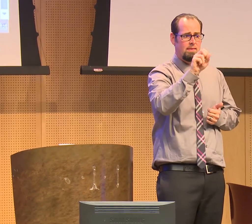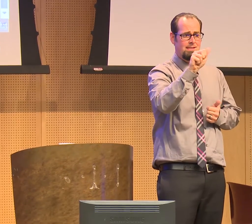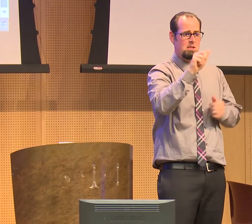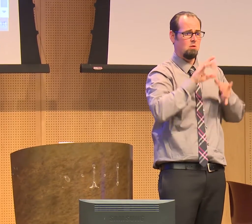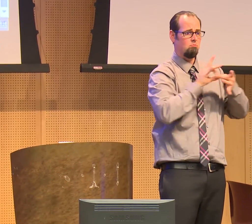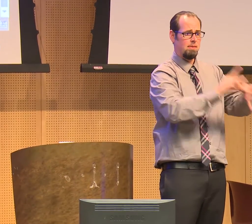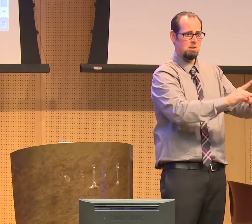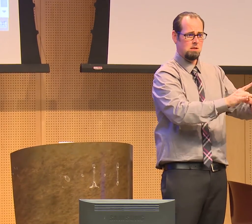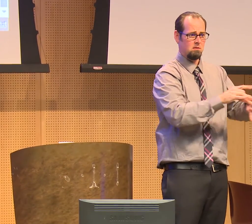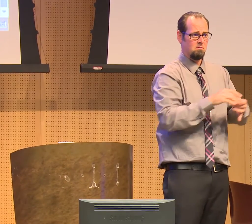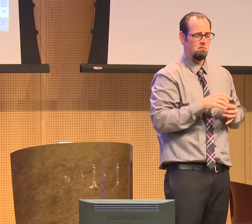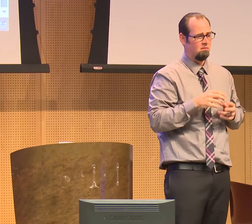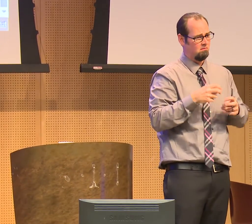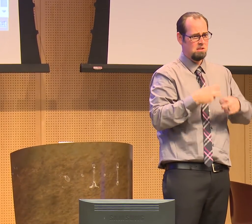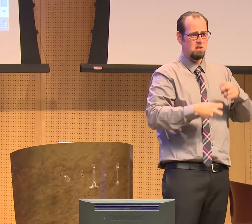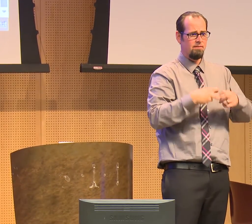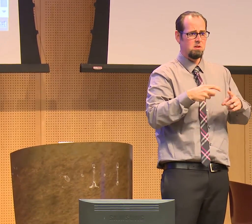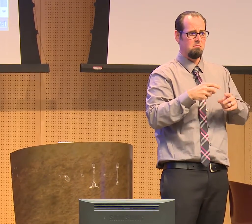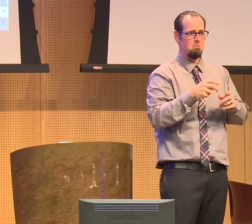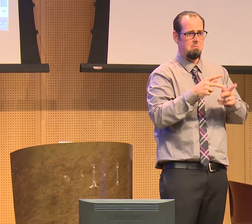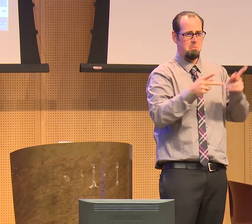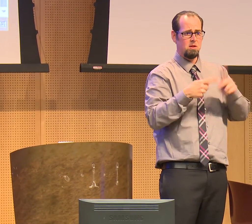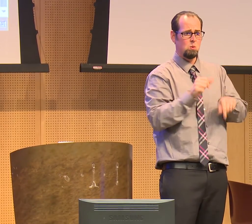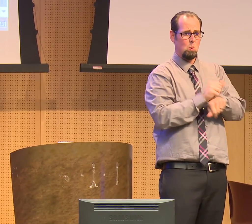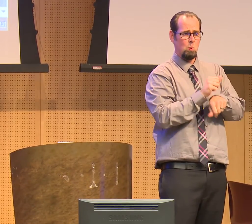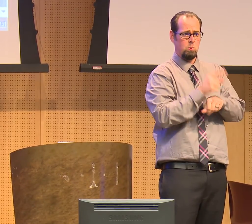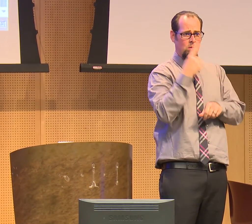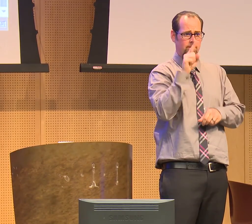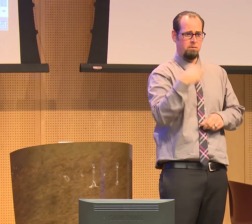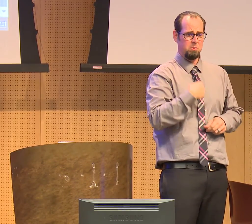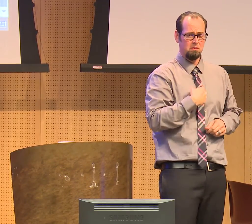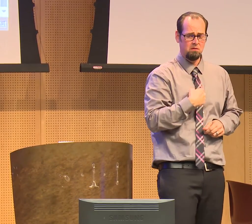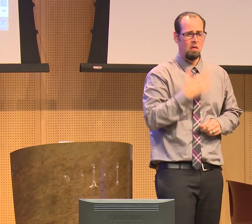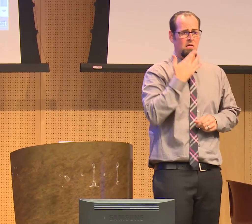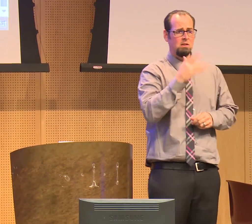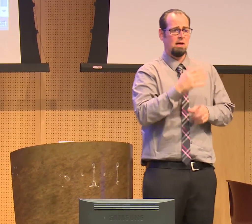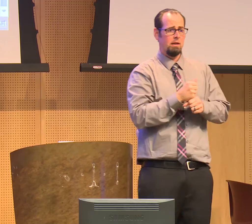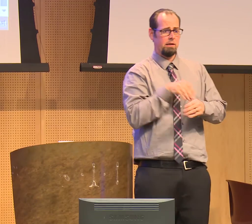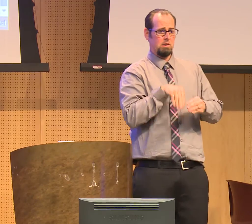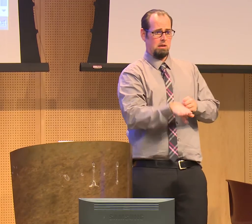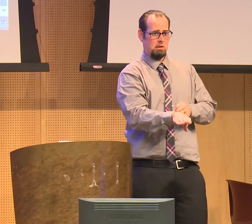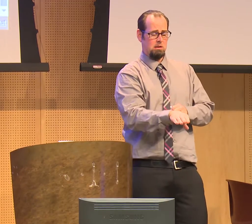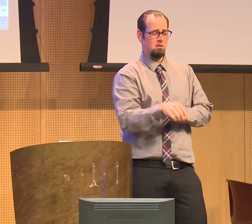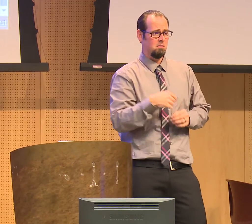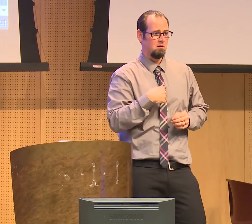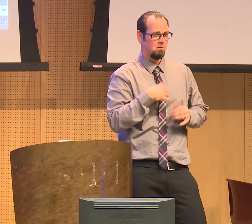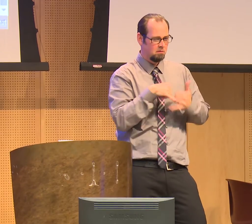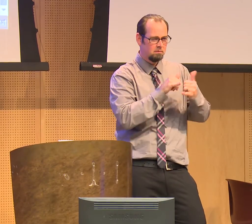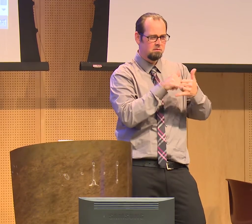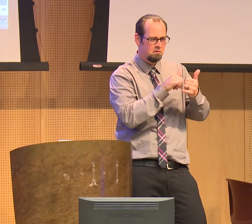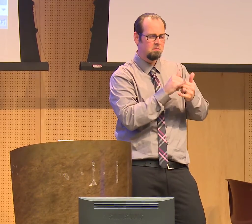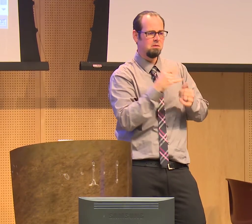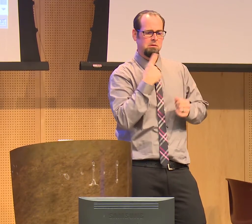military. It was a difficult place to work for me. When I entered, it was immediately